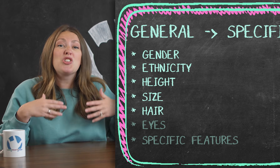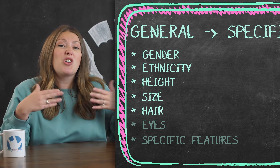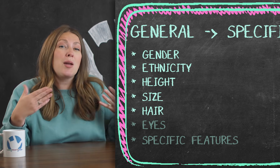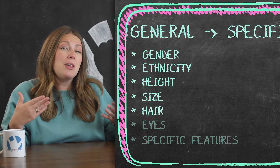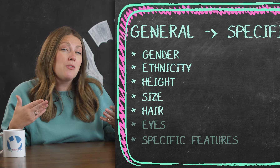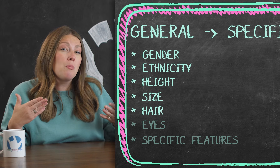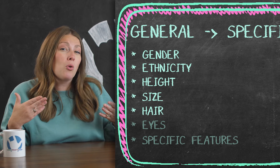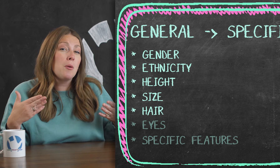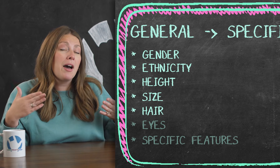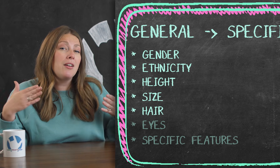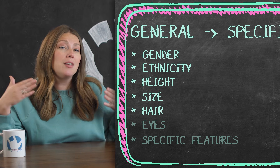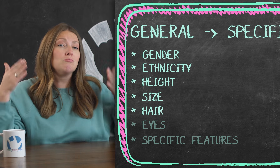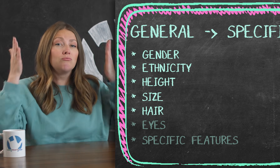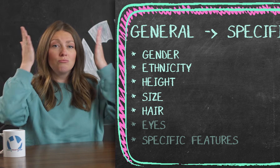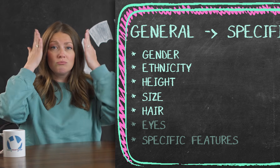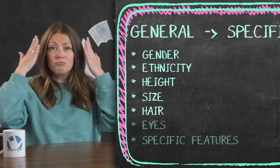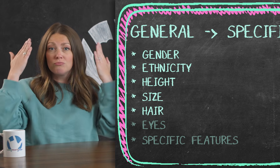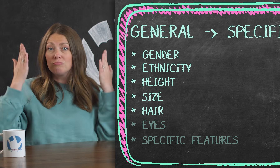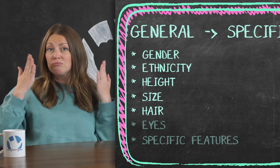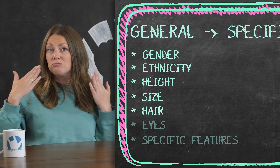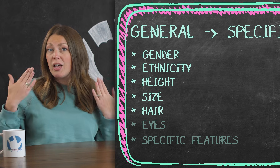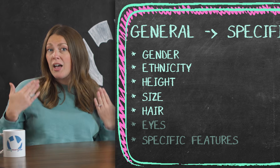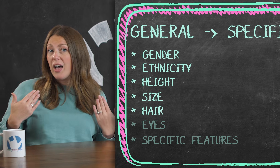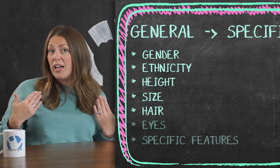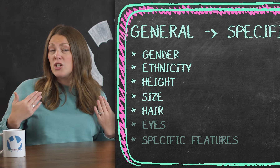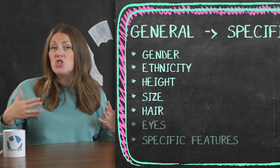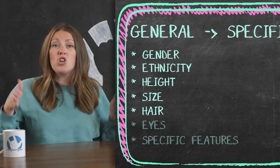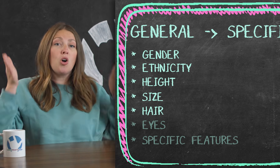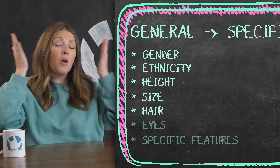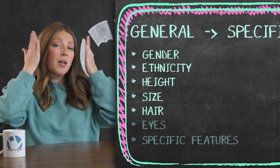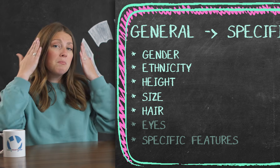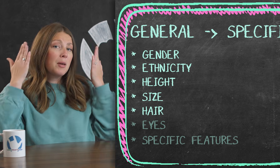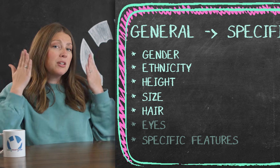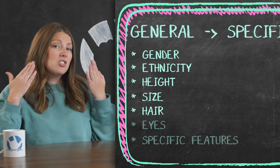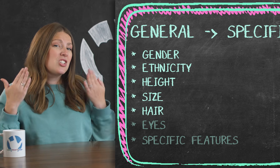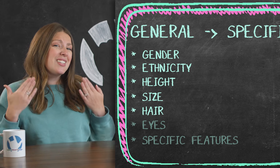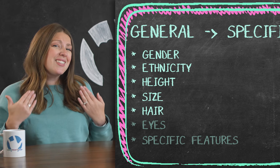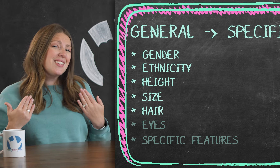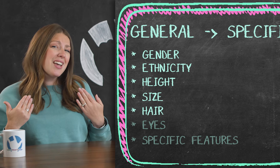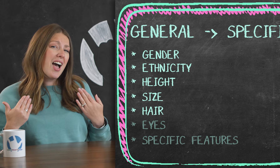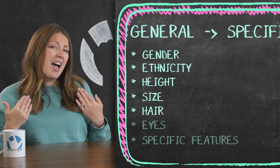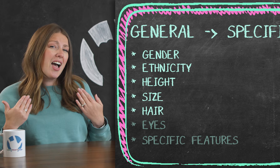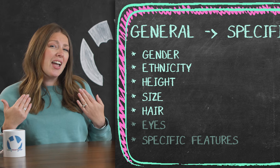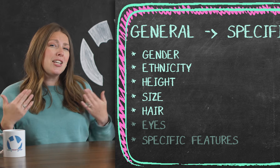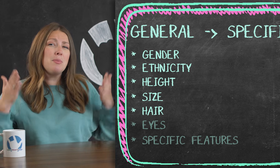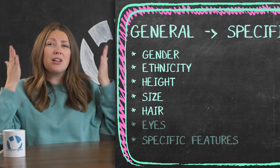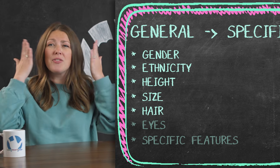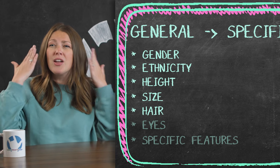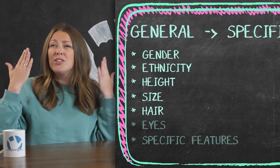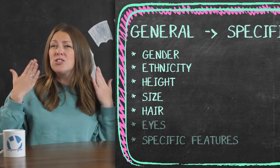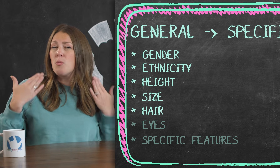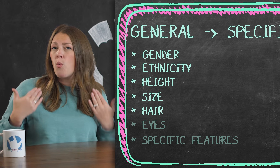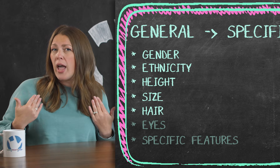describe even more about it, I could show maybe just, it's a tiny bit of some